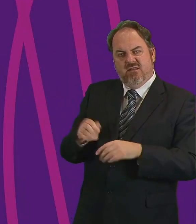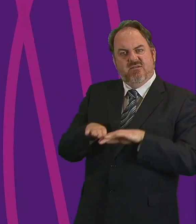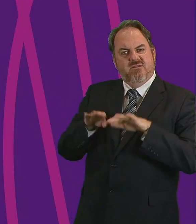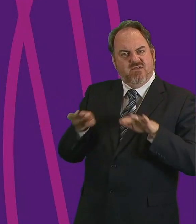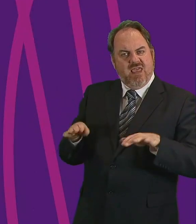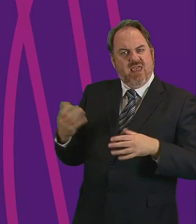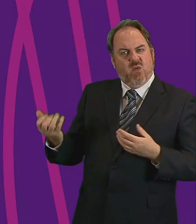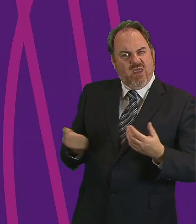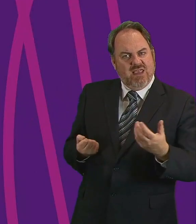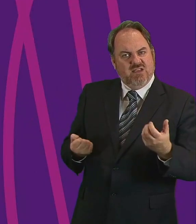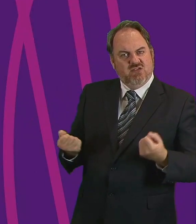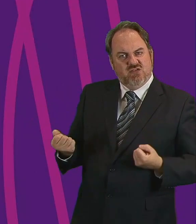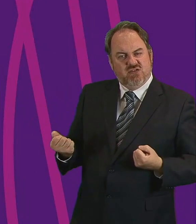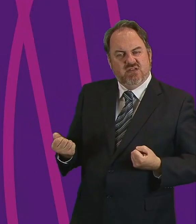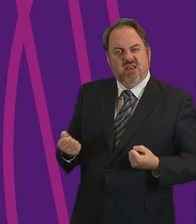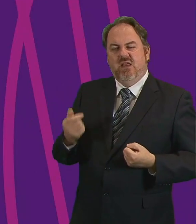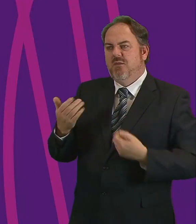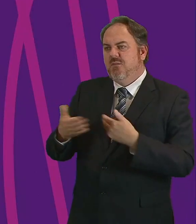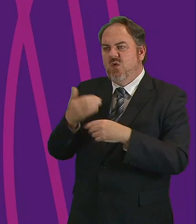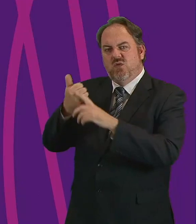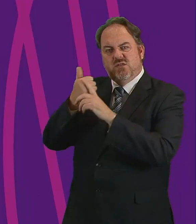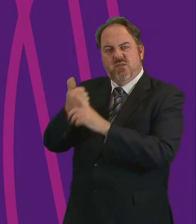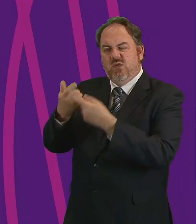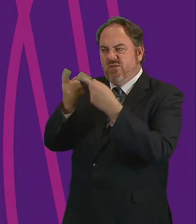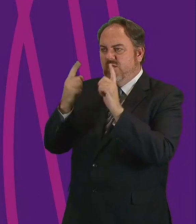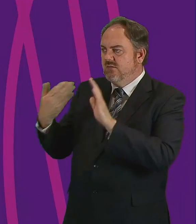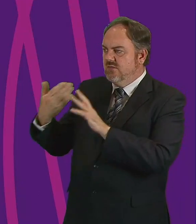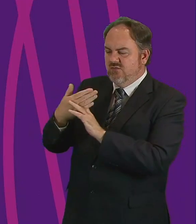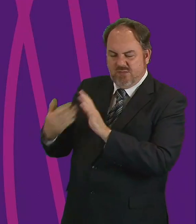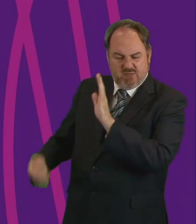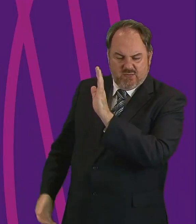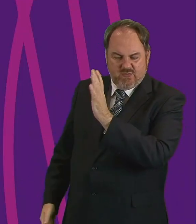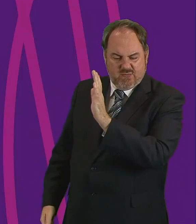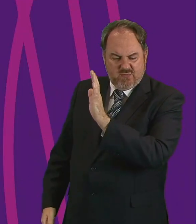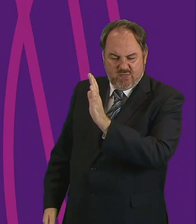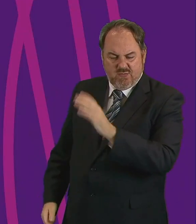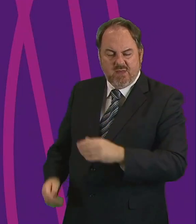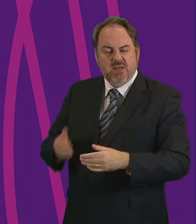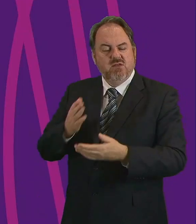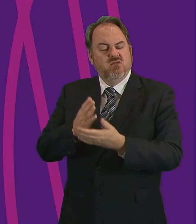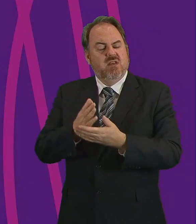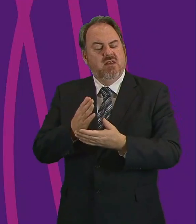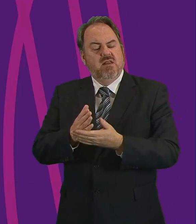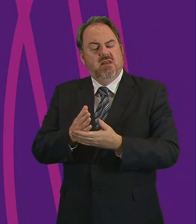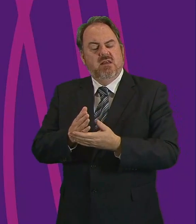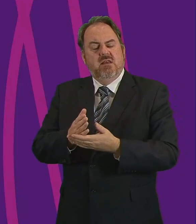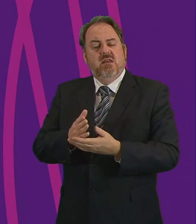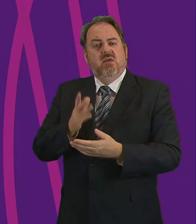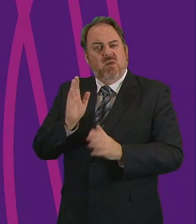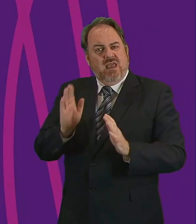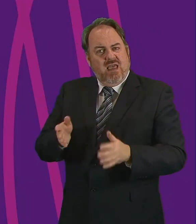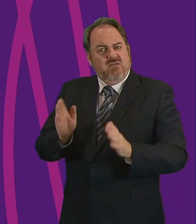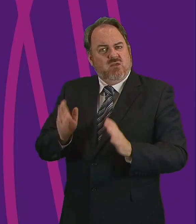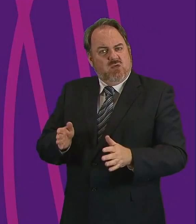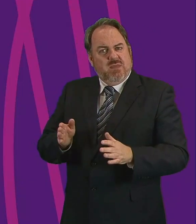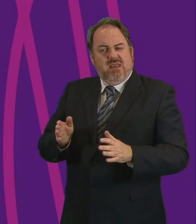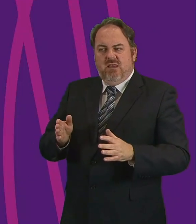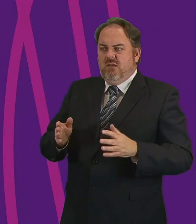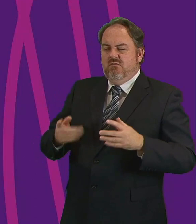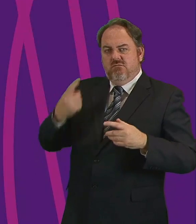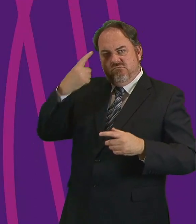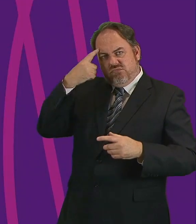our excellent universities. Not just now. So today's debate on the flexibilities in the fiscal